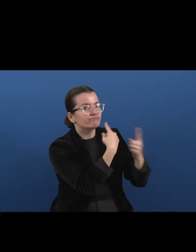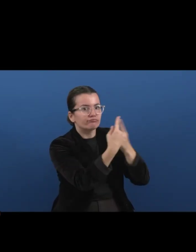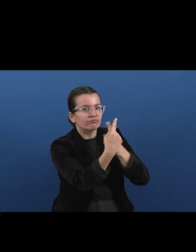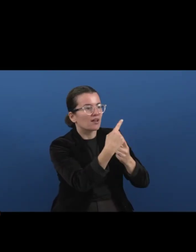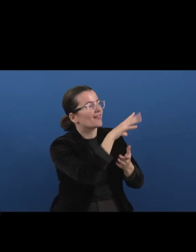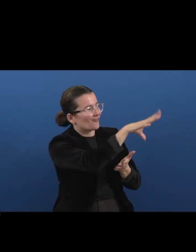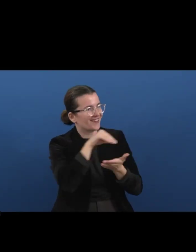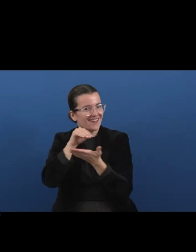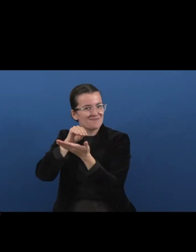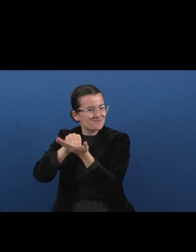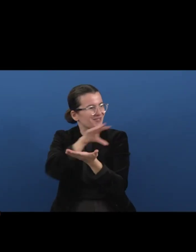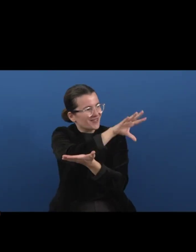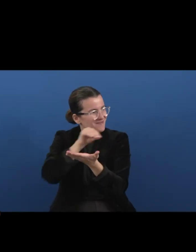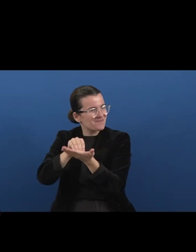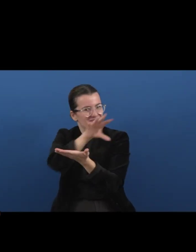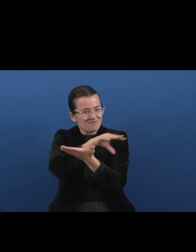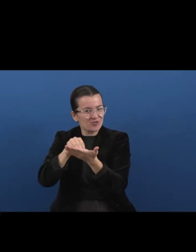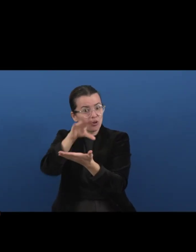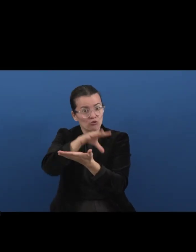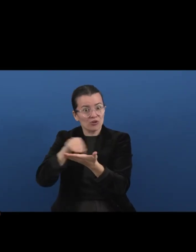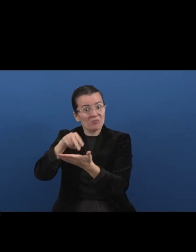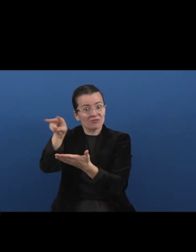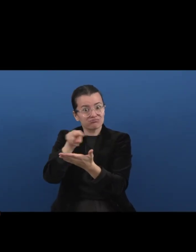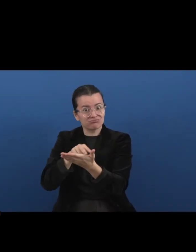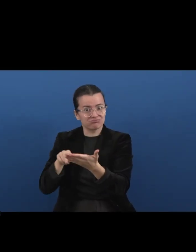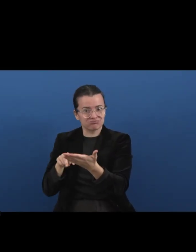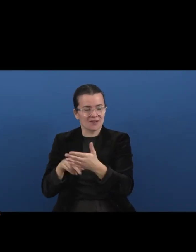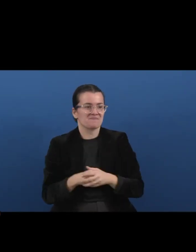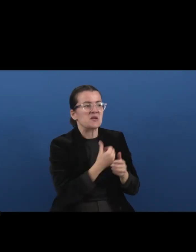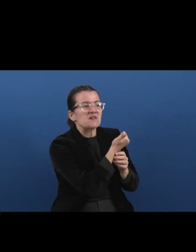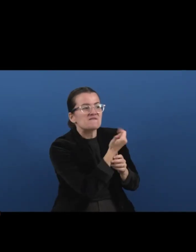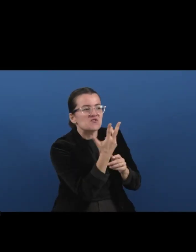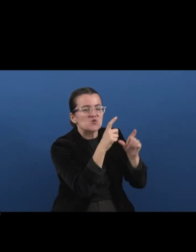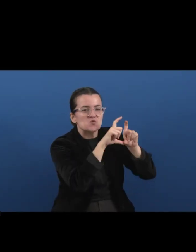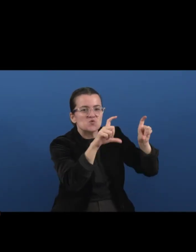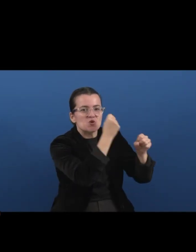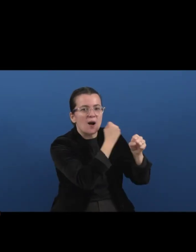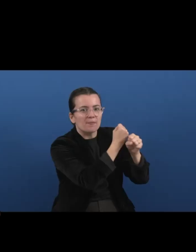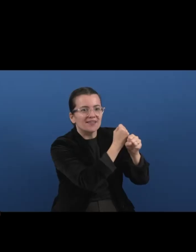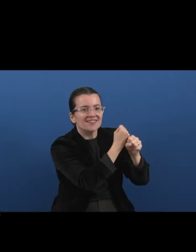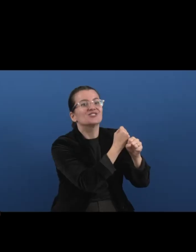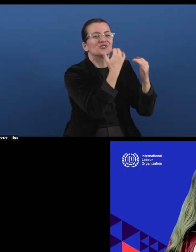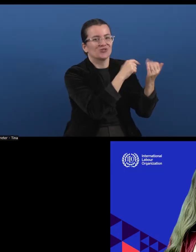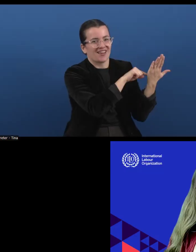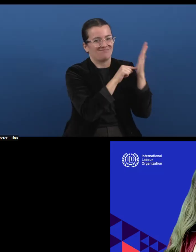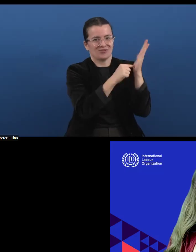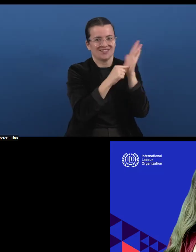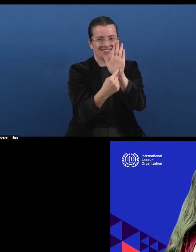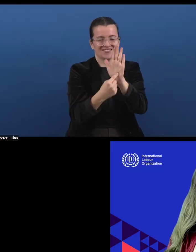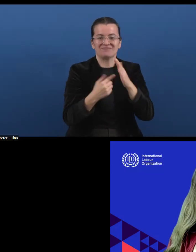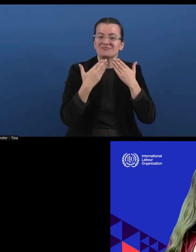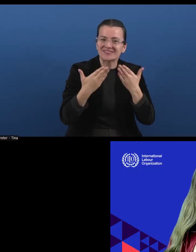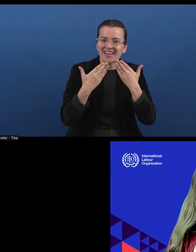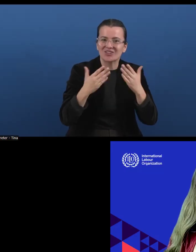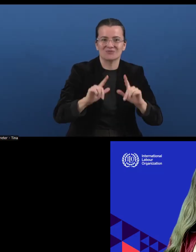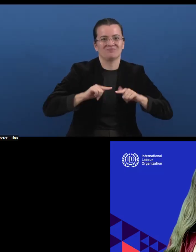them presenting these practices in today's webinar. Thank you very much. Back to you, Jürgen. Yeah, thanks